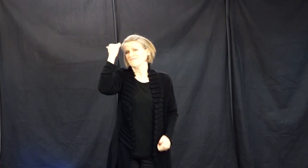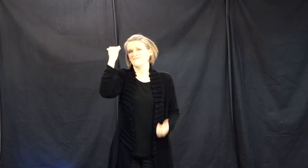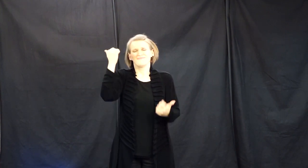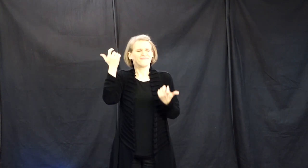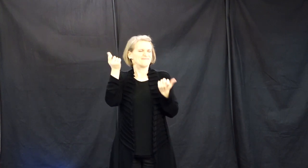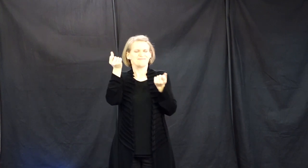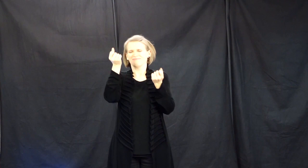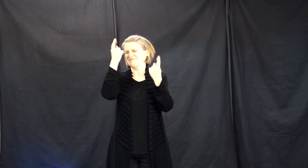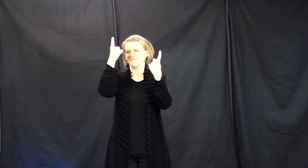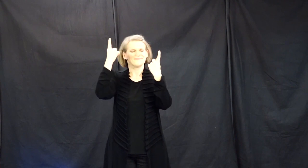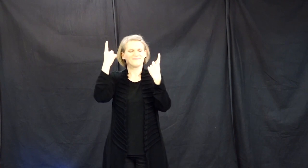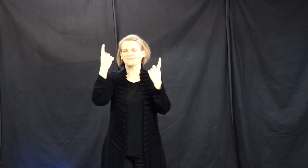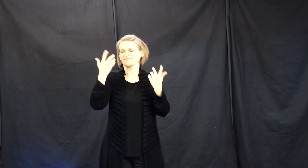I should have